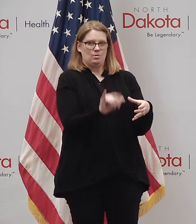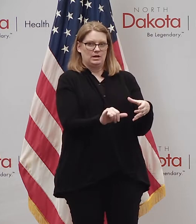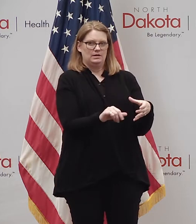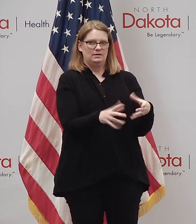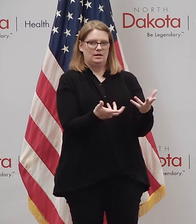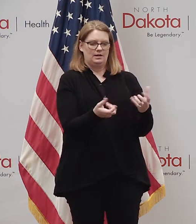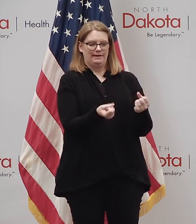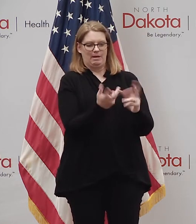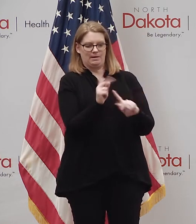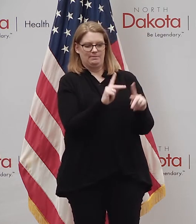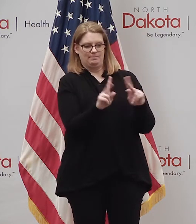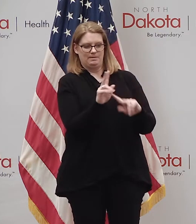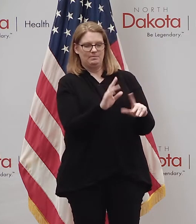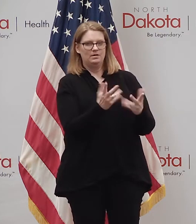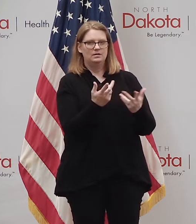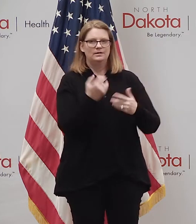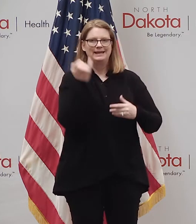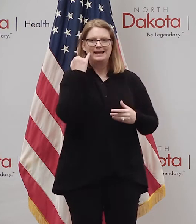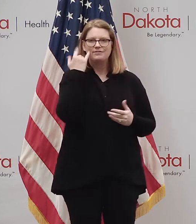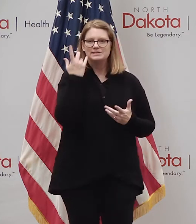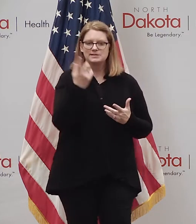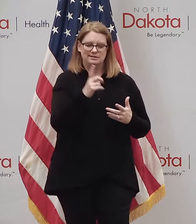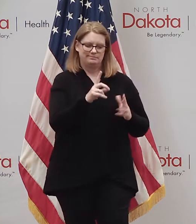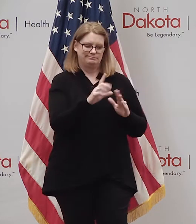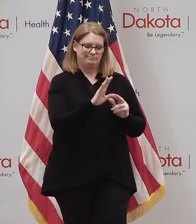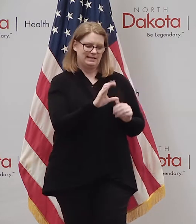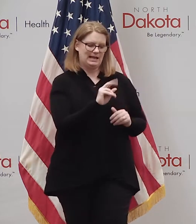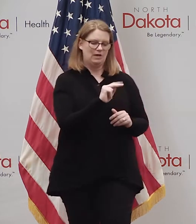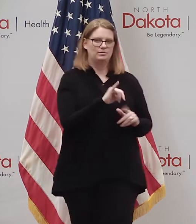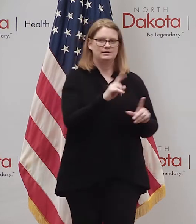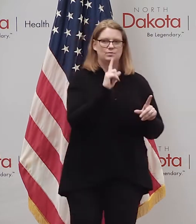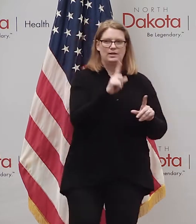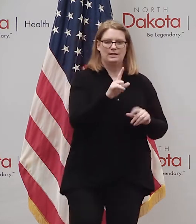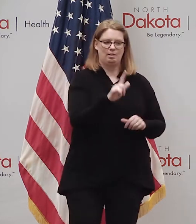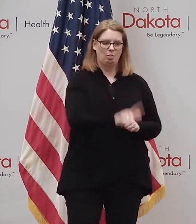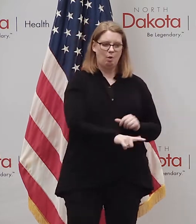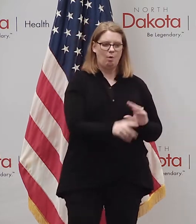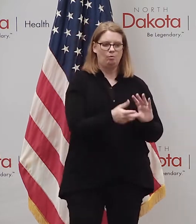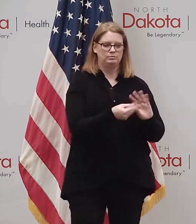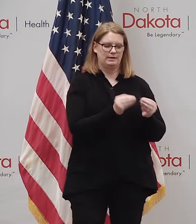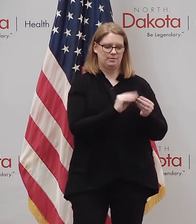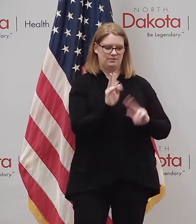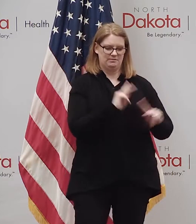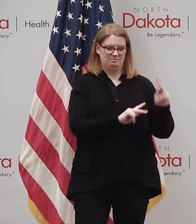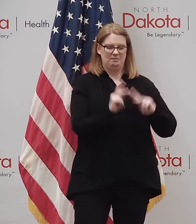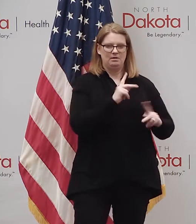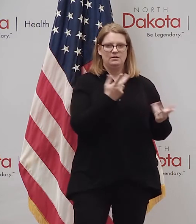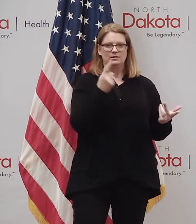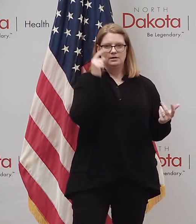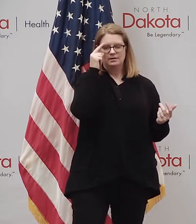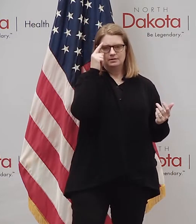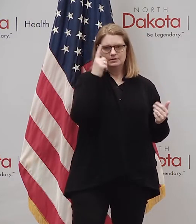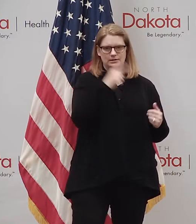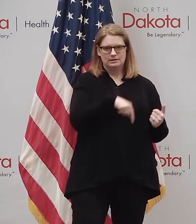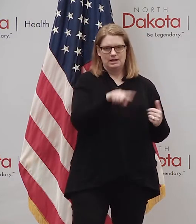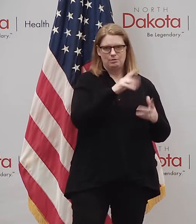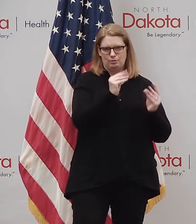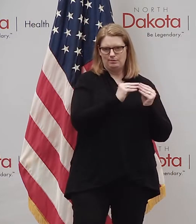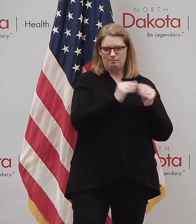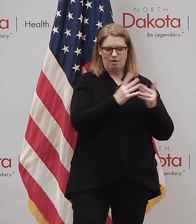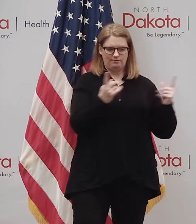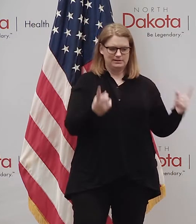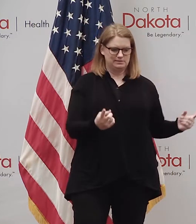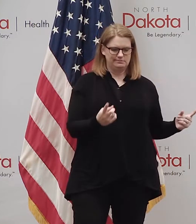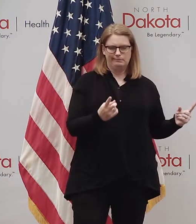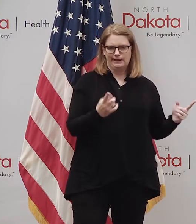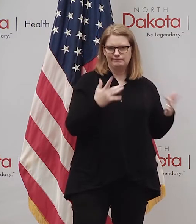Obviously, and we've got some very rural, low population counties that are by nature doing more physical distancing than some